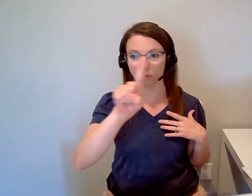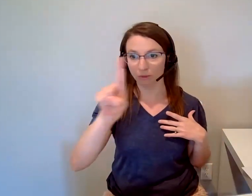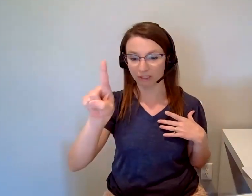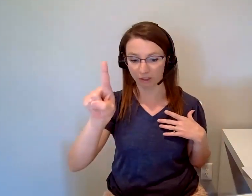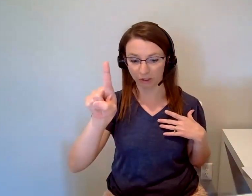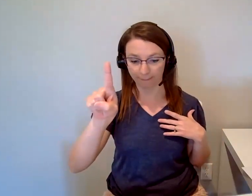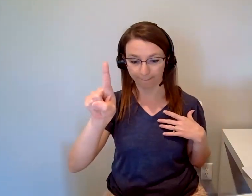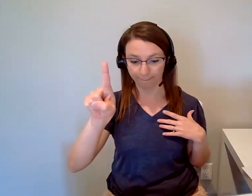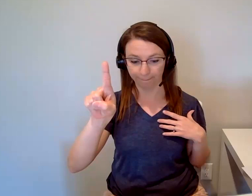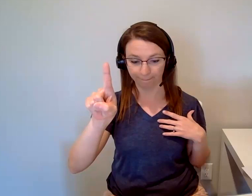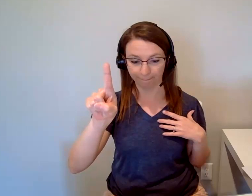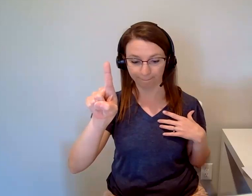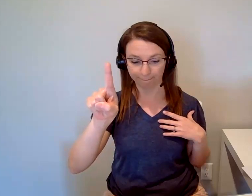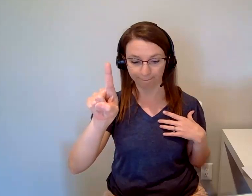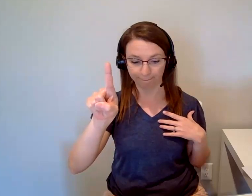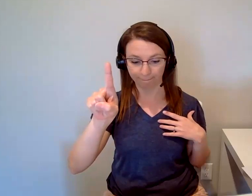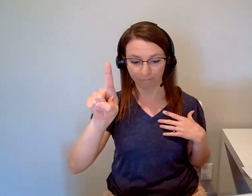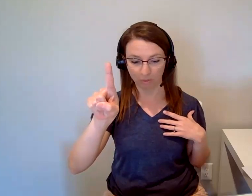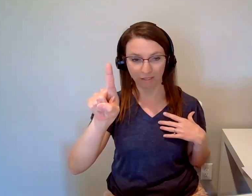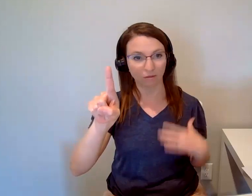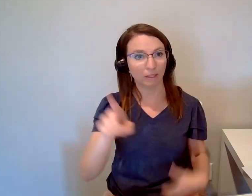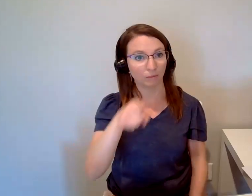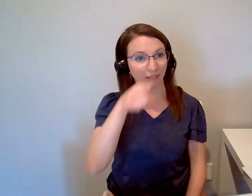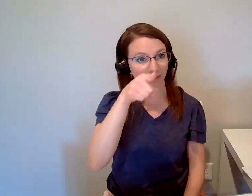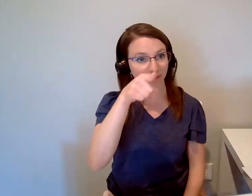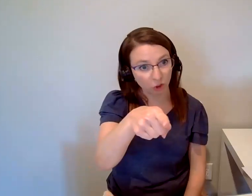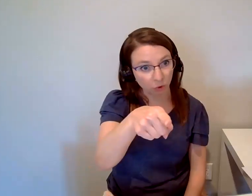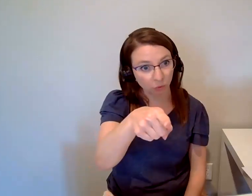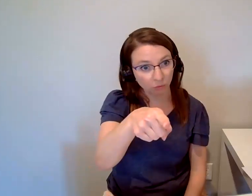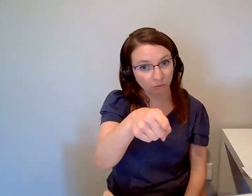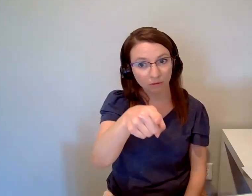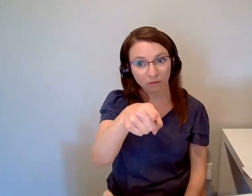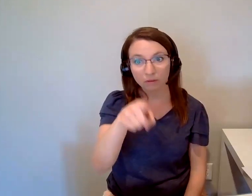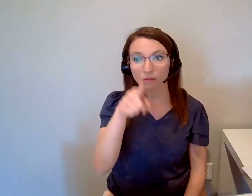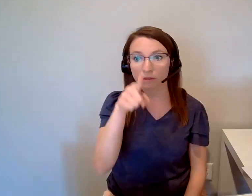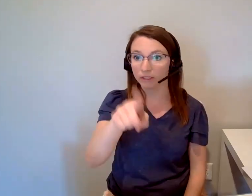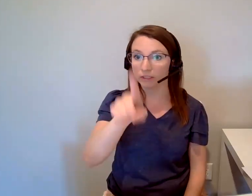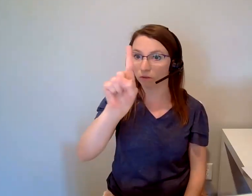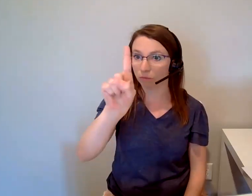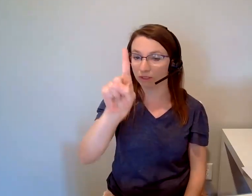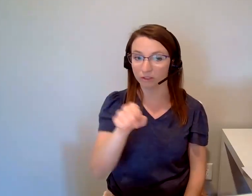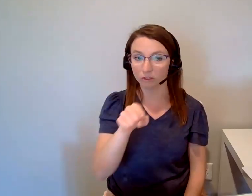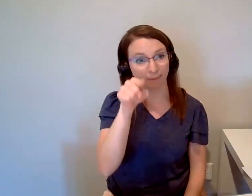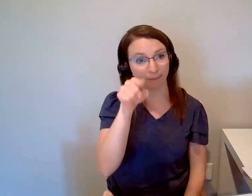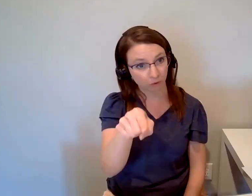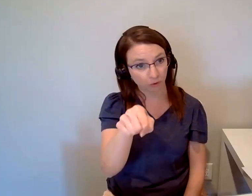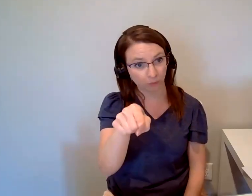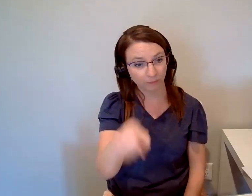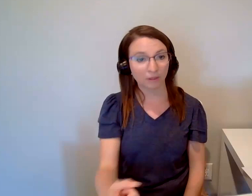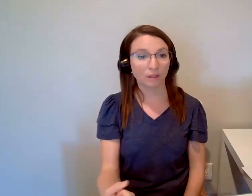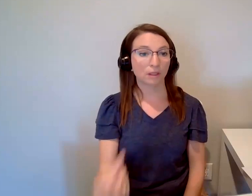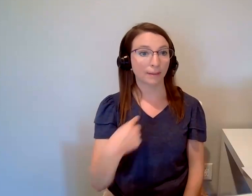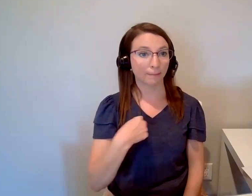one handshake. Okay. So like when I said you, I used a one handshake. You.